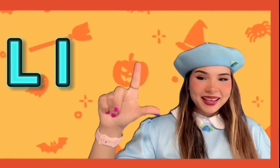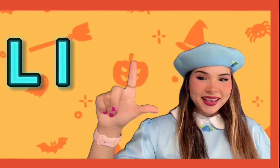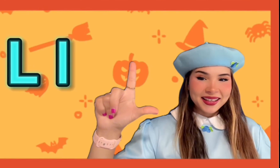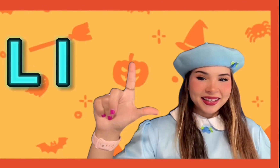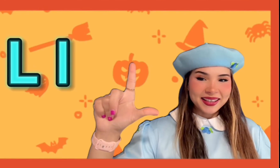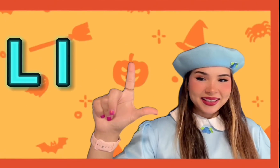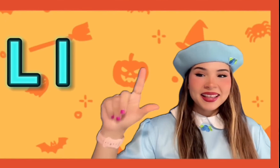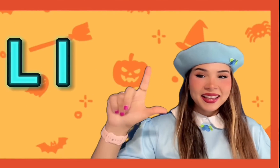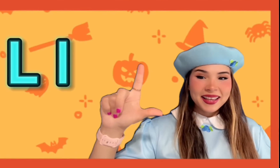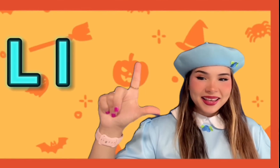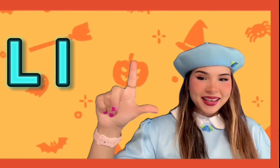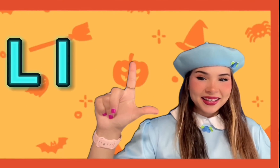L, L.